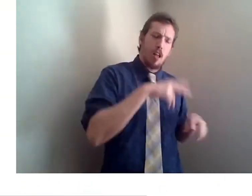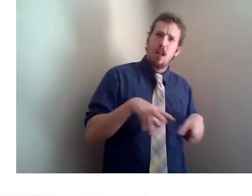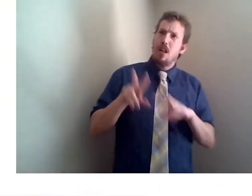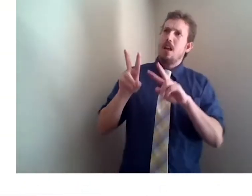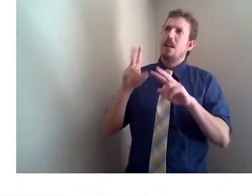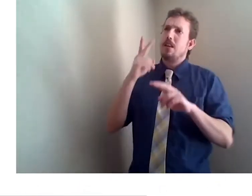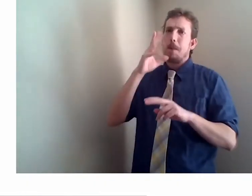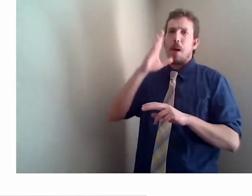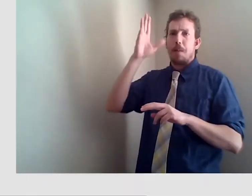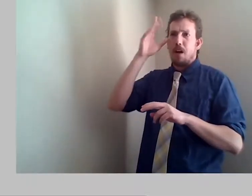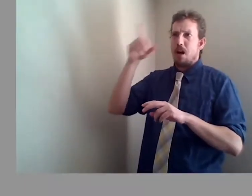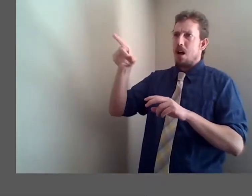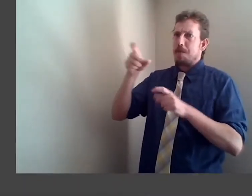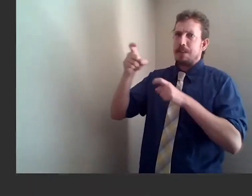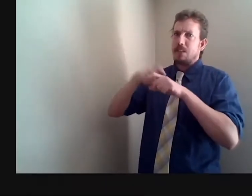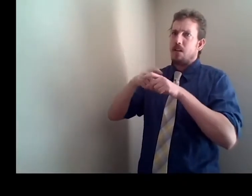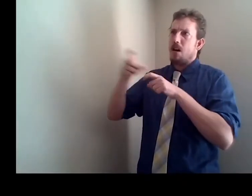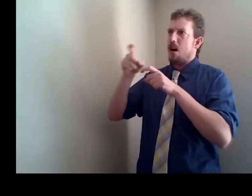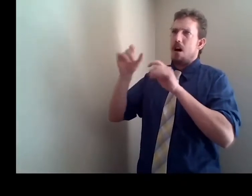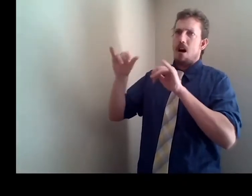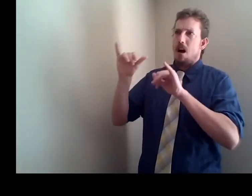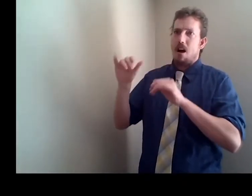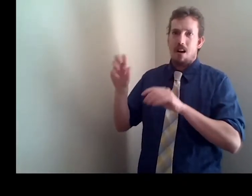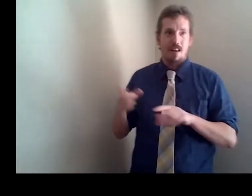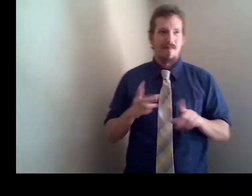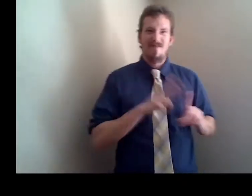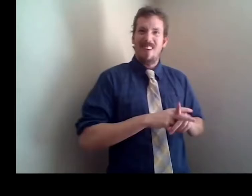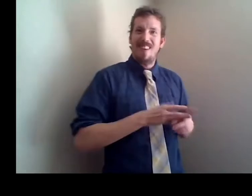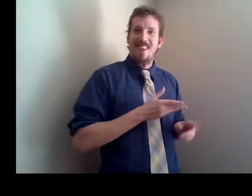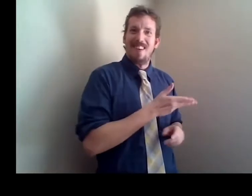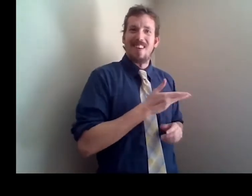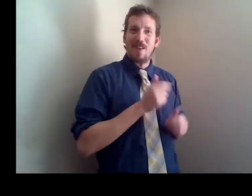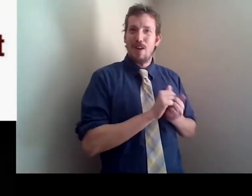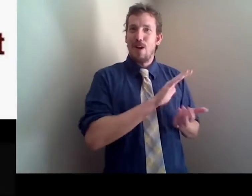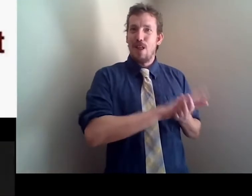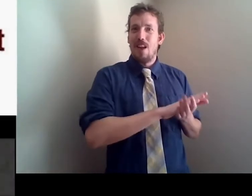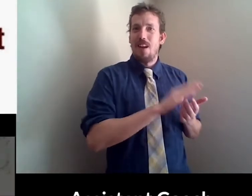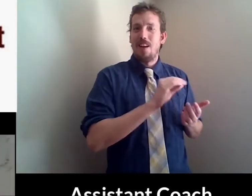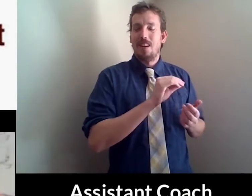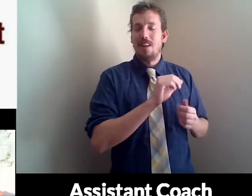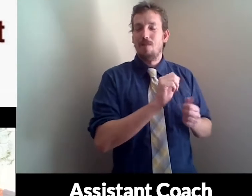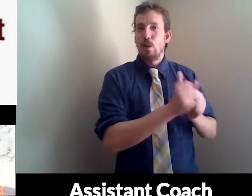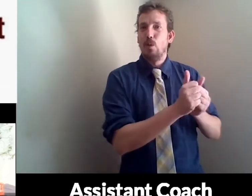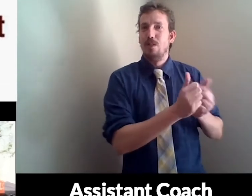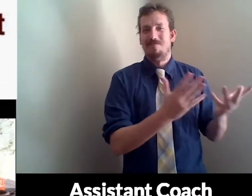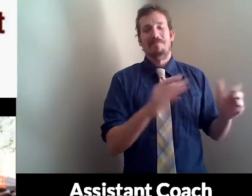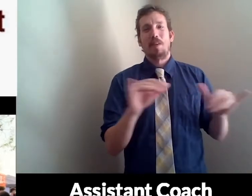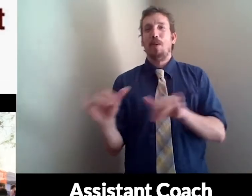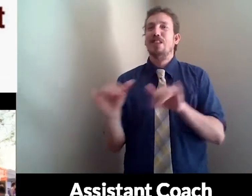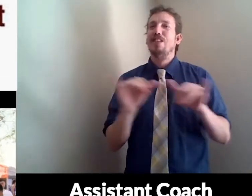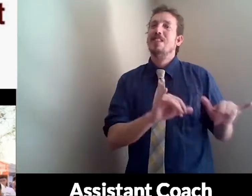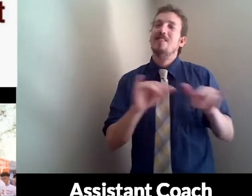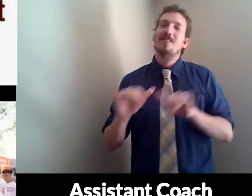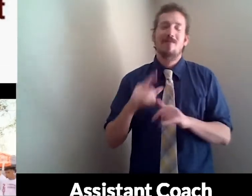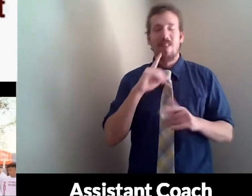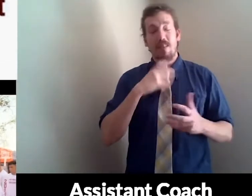to our program. Your kids look up to you as role models and how to be effective in time management.